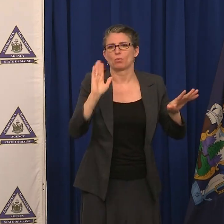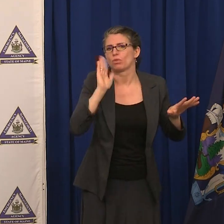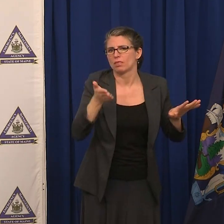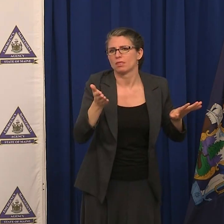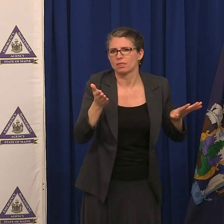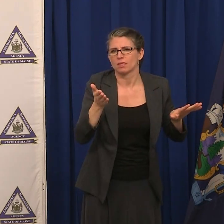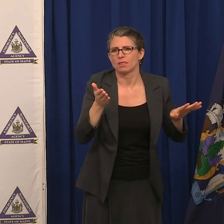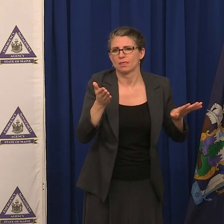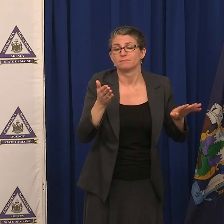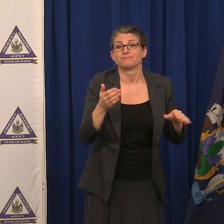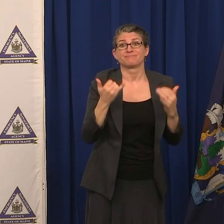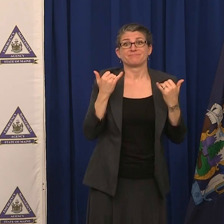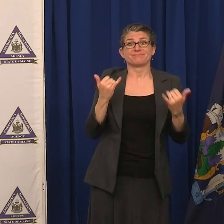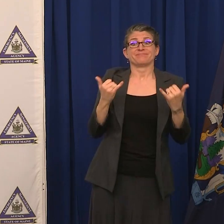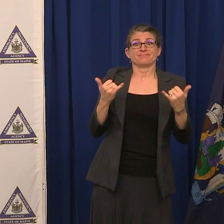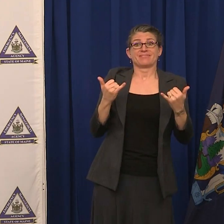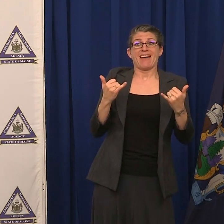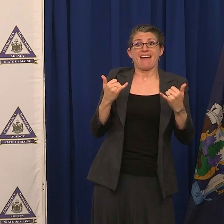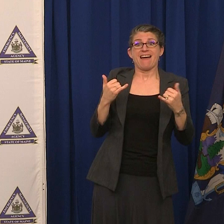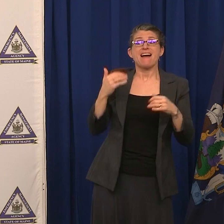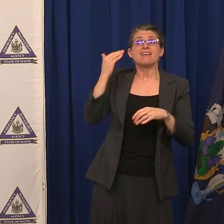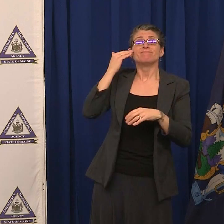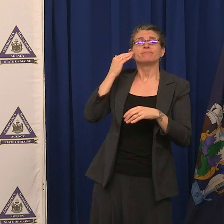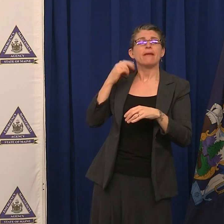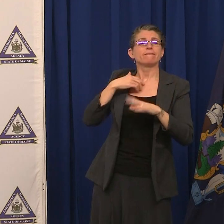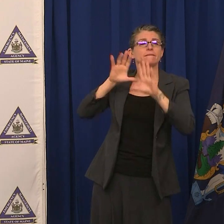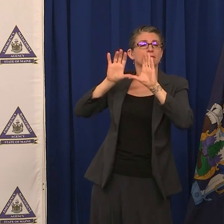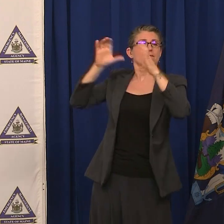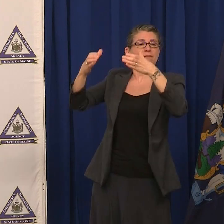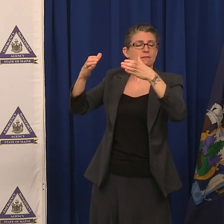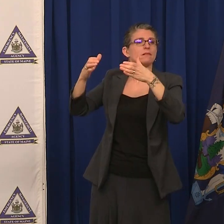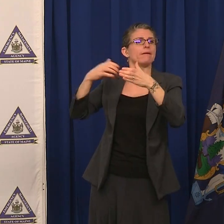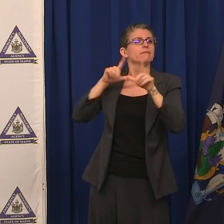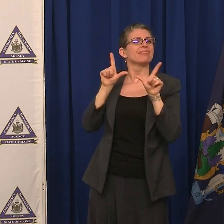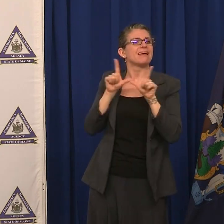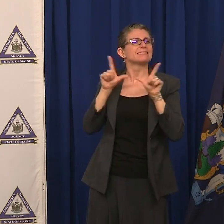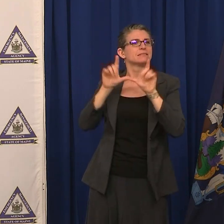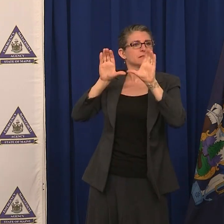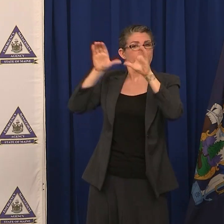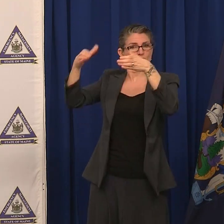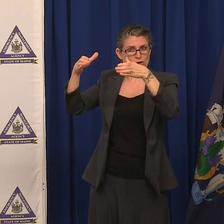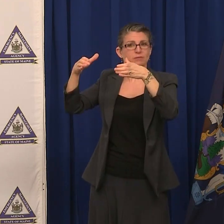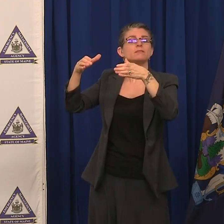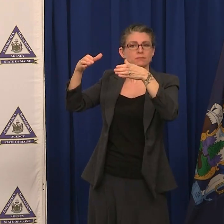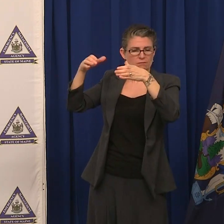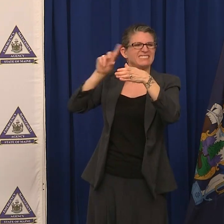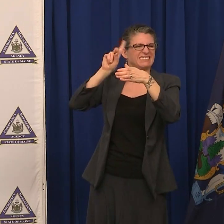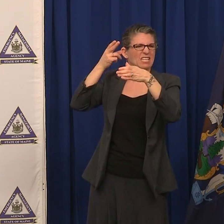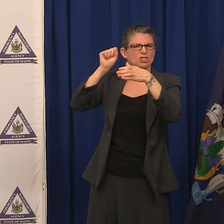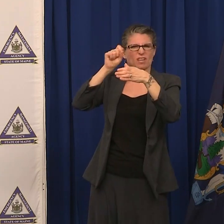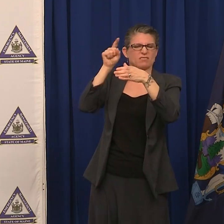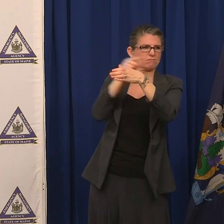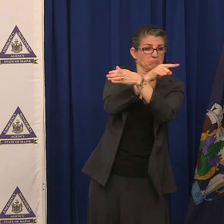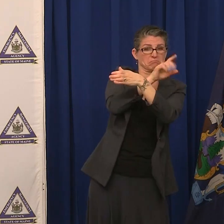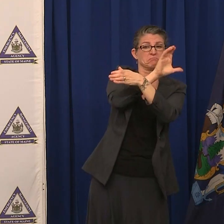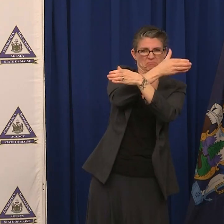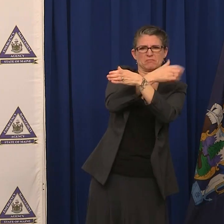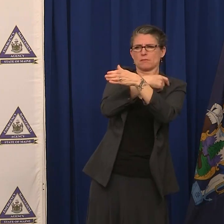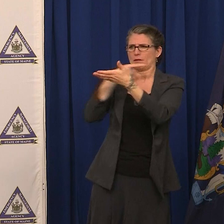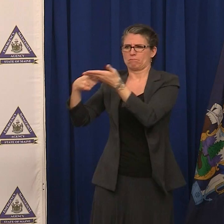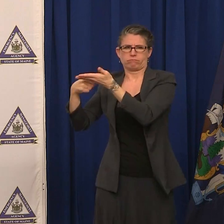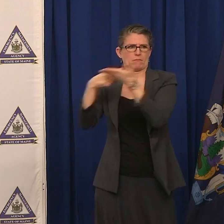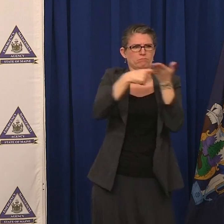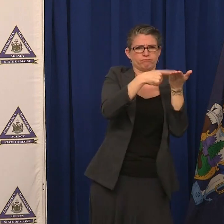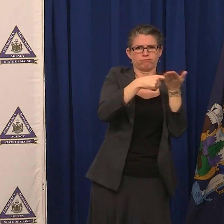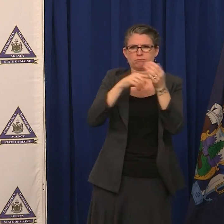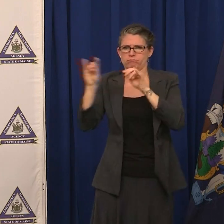agency within the Maine Department of Health and Human Services. This agency, DLC for short, follows up